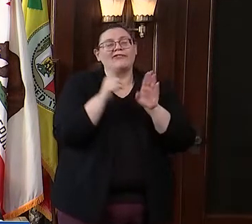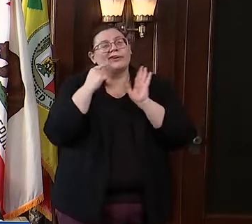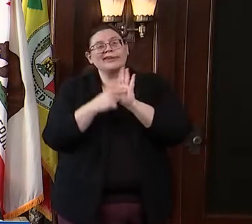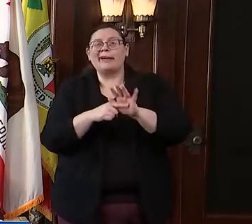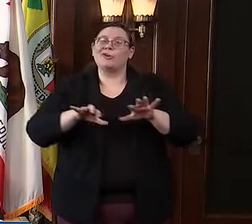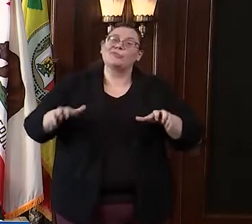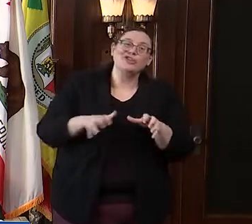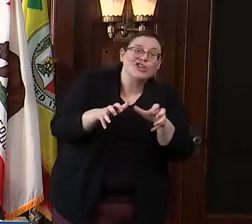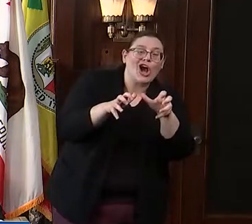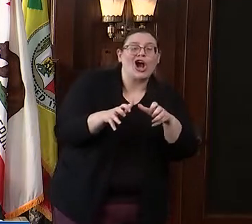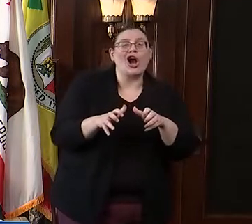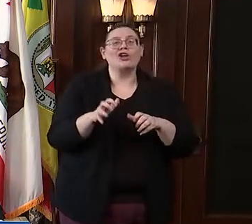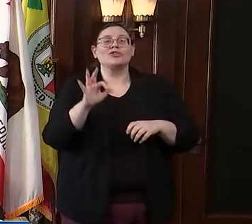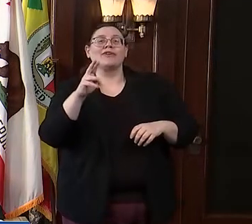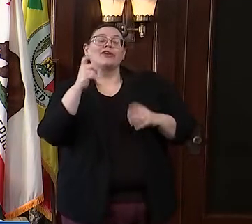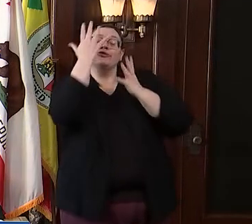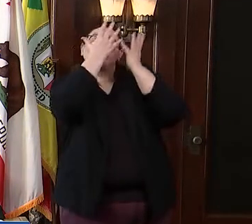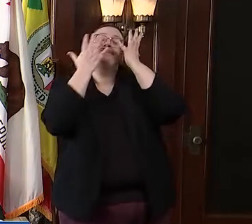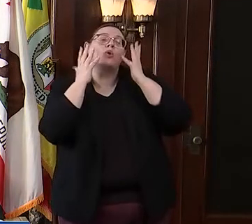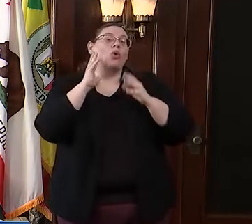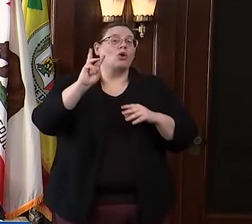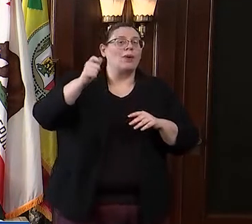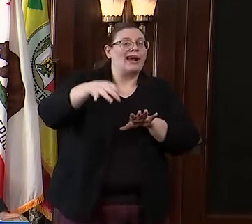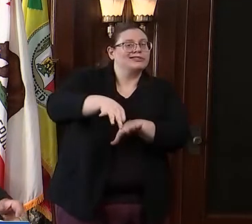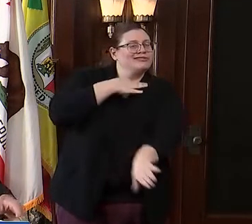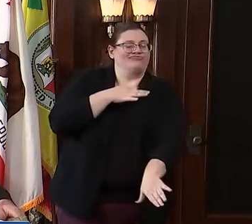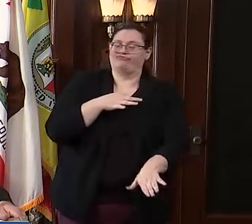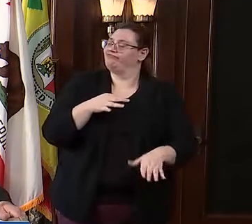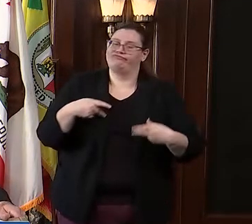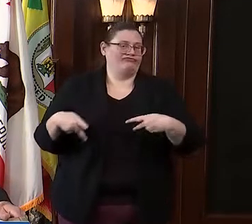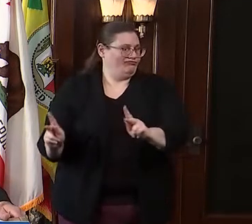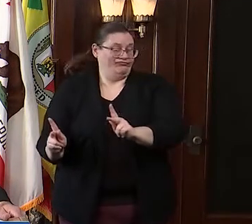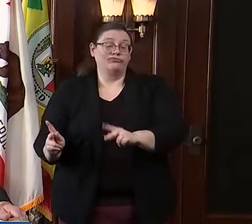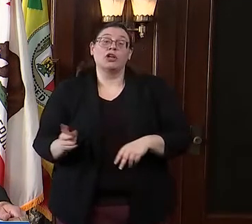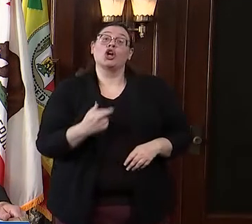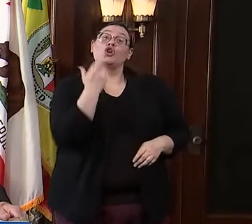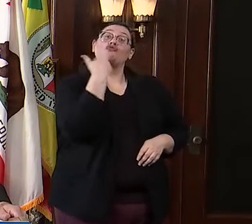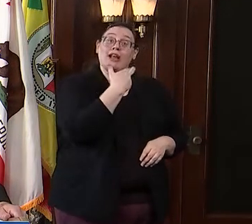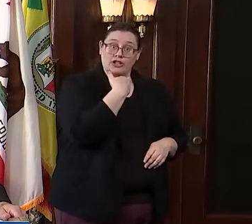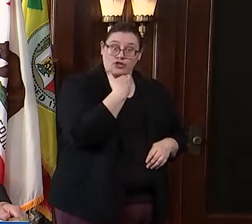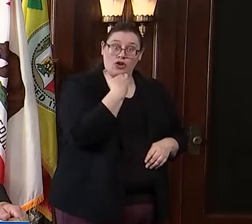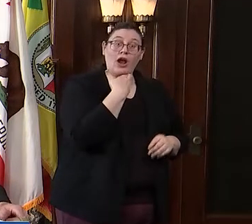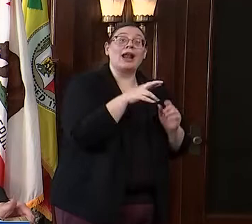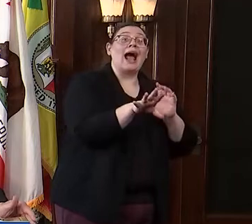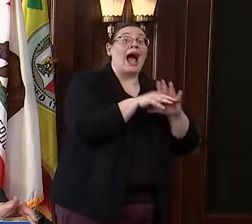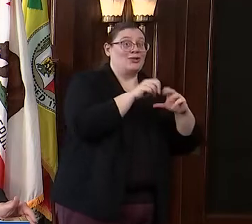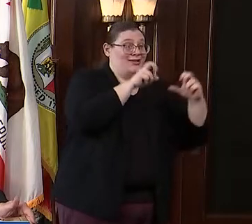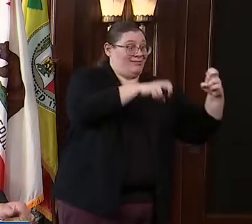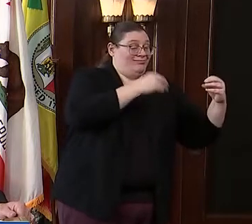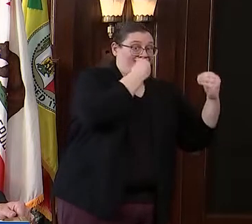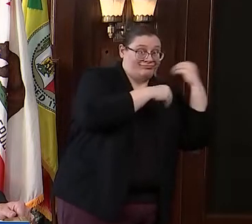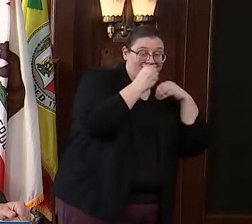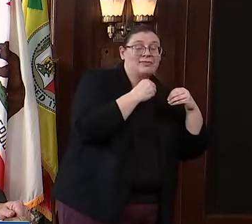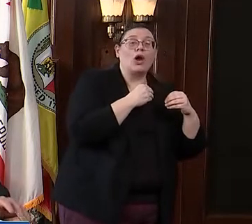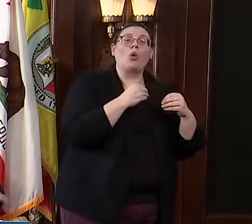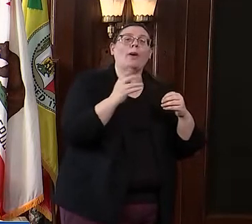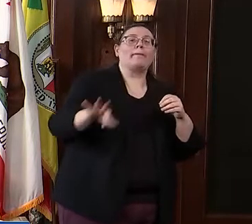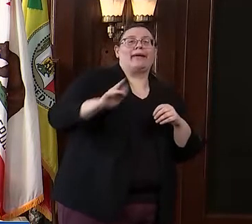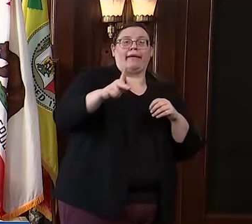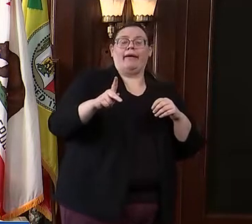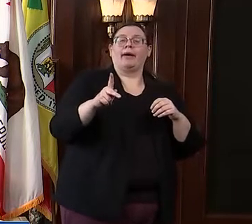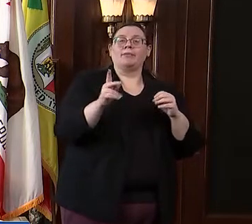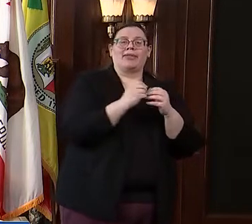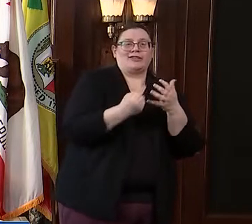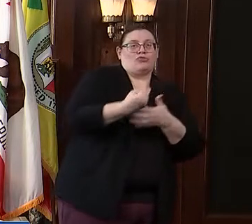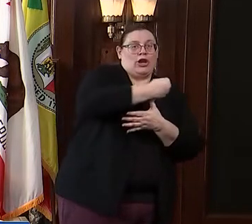and waxing, are not permitted yet. At restaurants, outdoor seating and curbside pickup will be prioritized, and bar